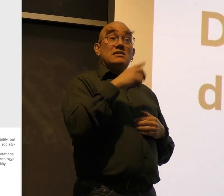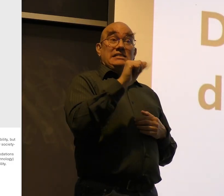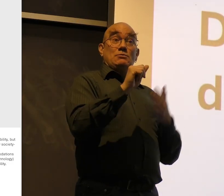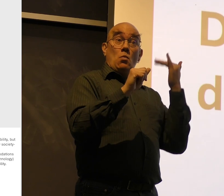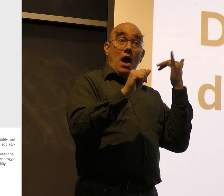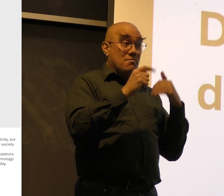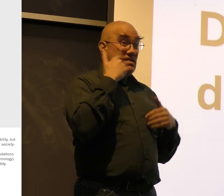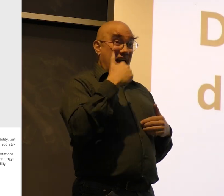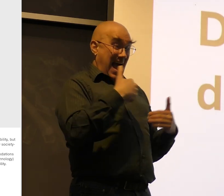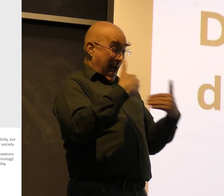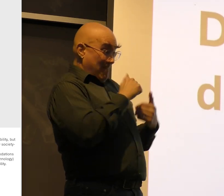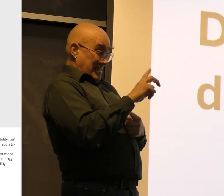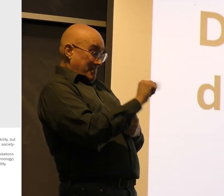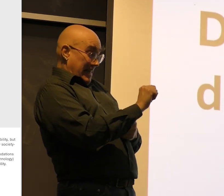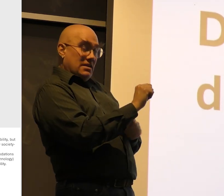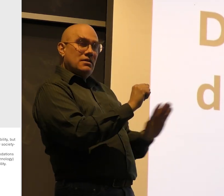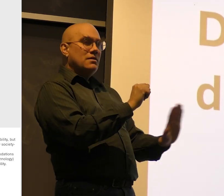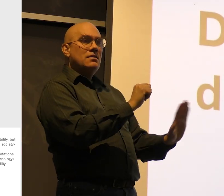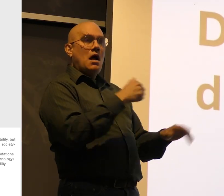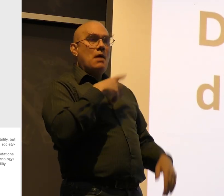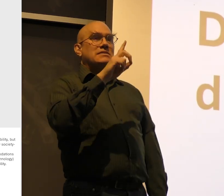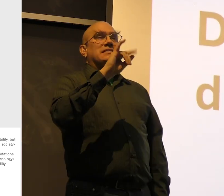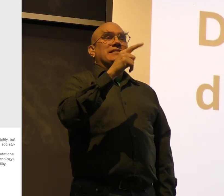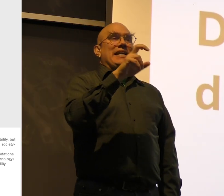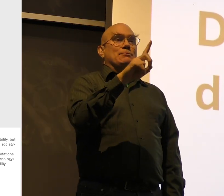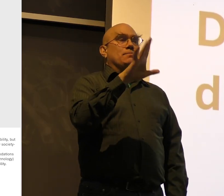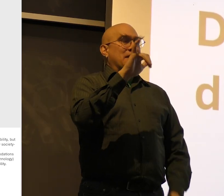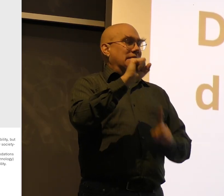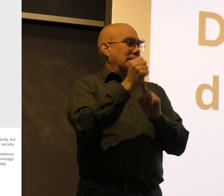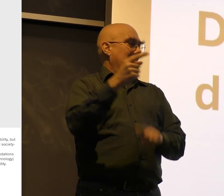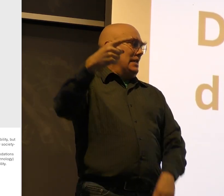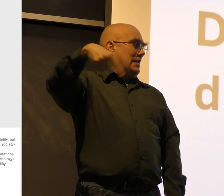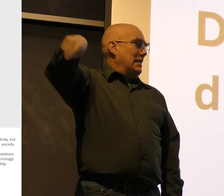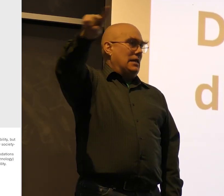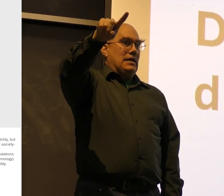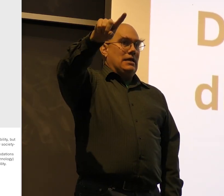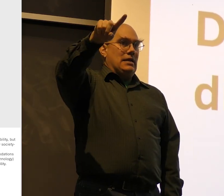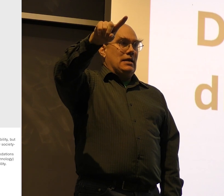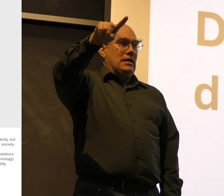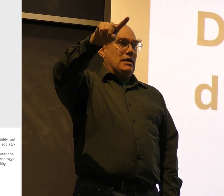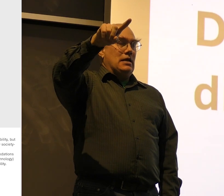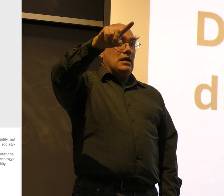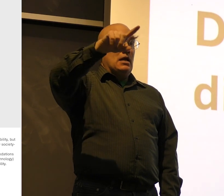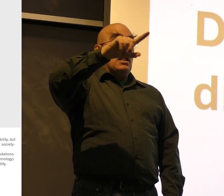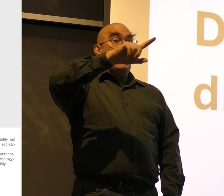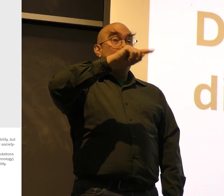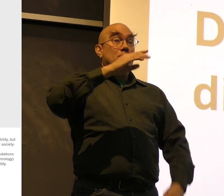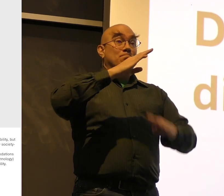Younger deaf people will say they have a disability, not so much on a personal level, but they are disabled, in fact, by